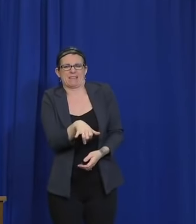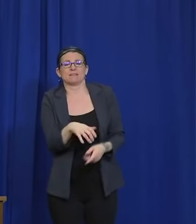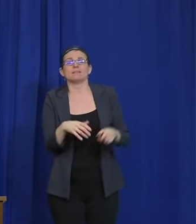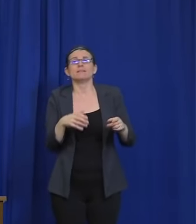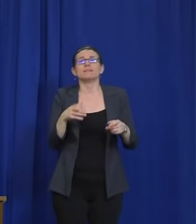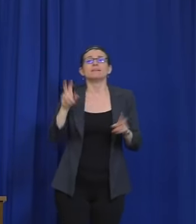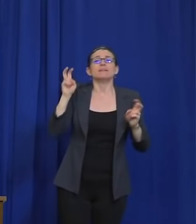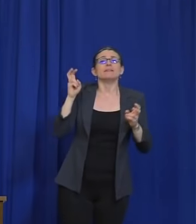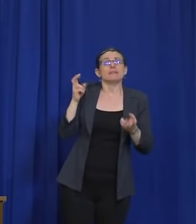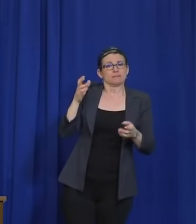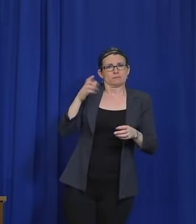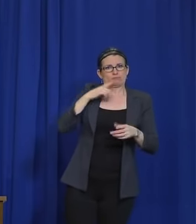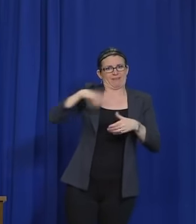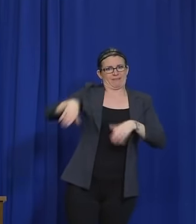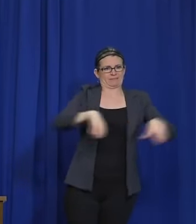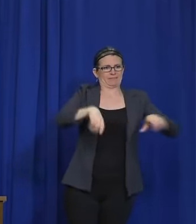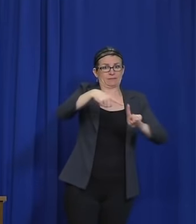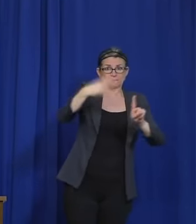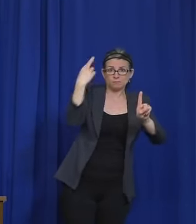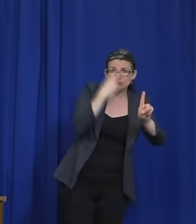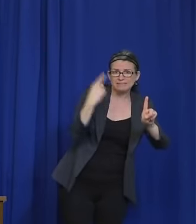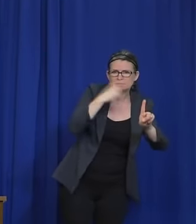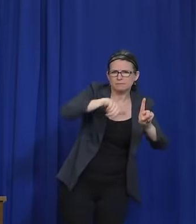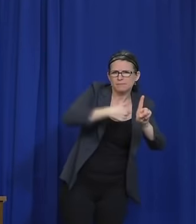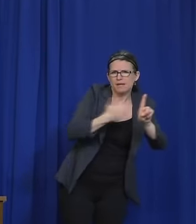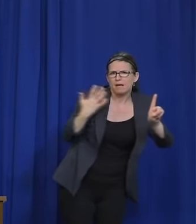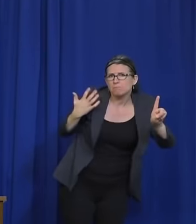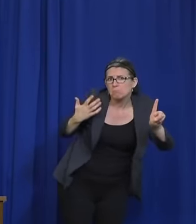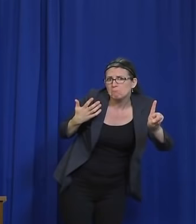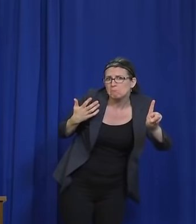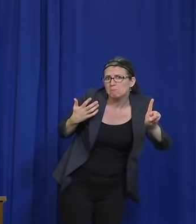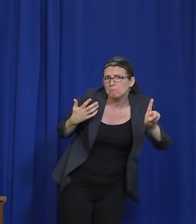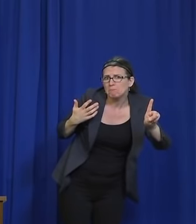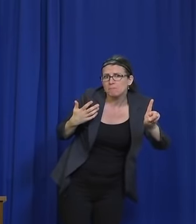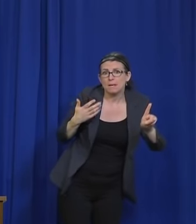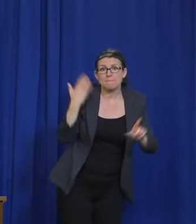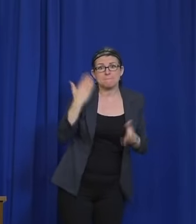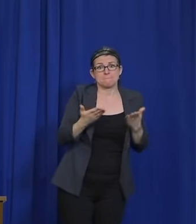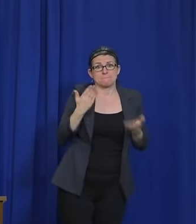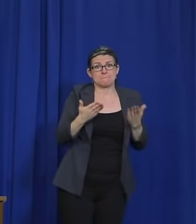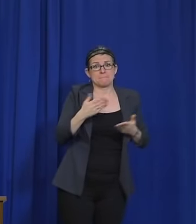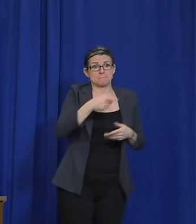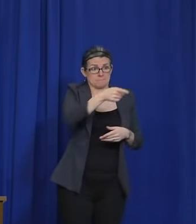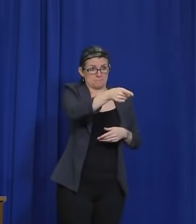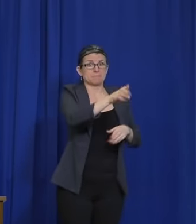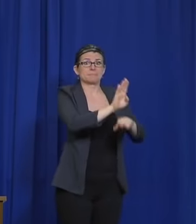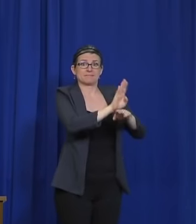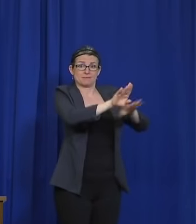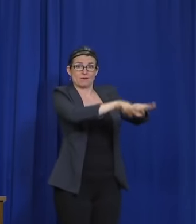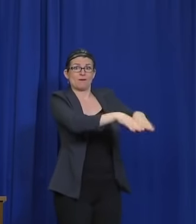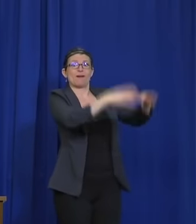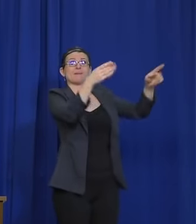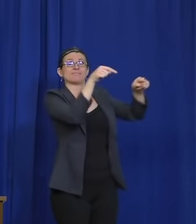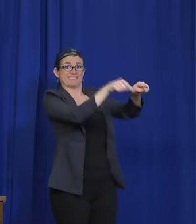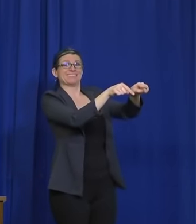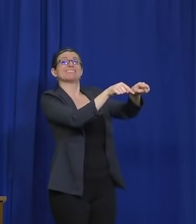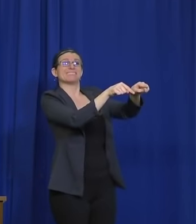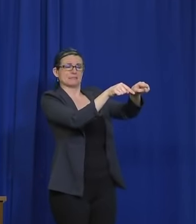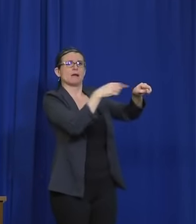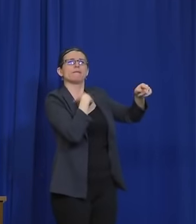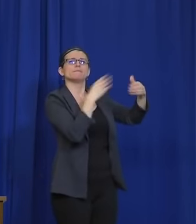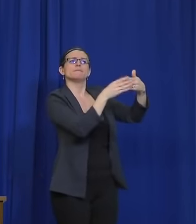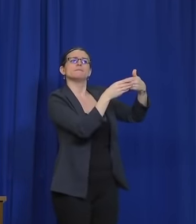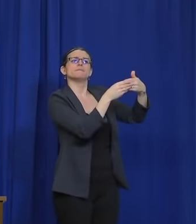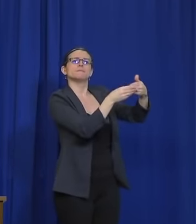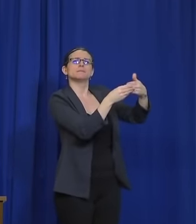may open up with these certain protocols or guidelines, that there'll be some flexibility built in, or that you can be a little lax